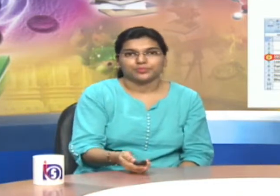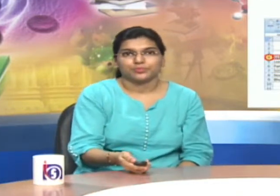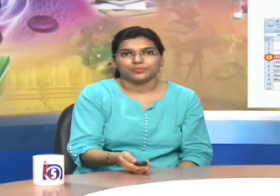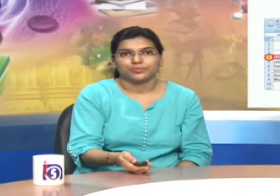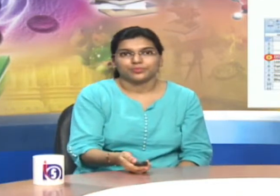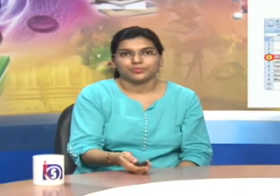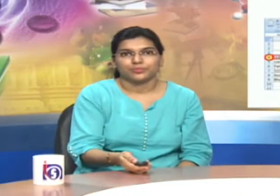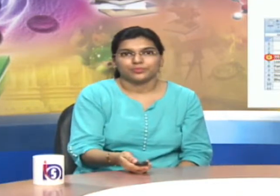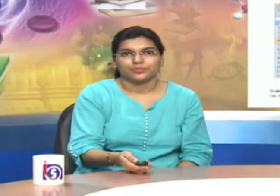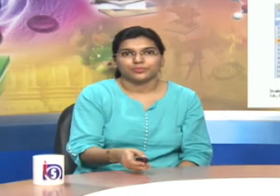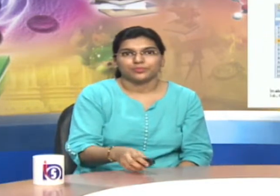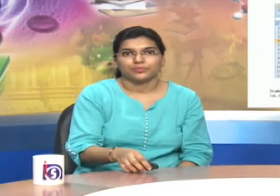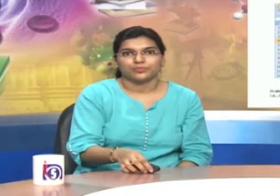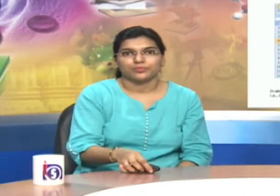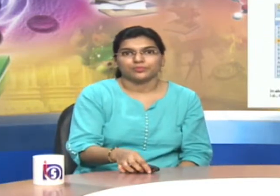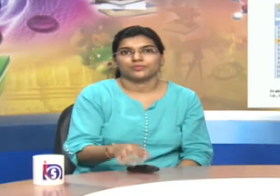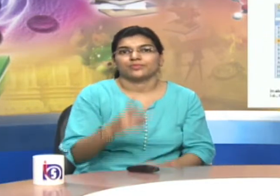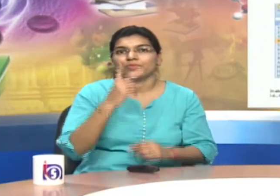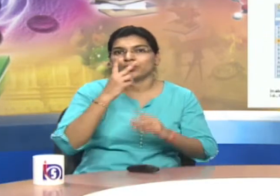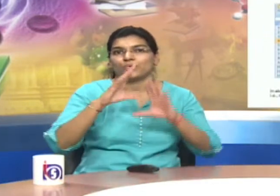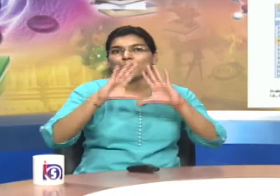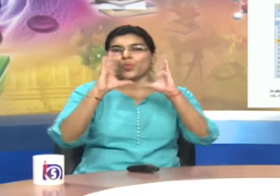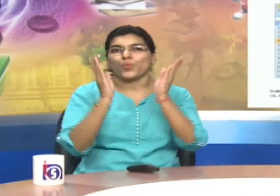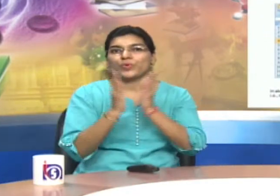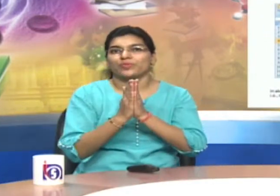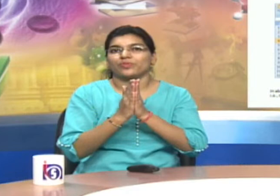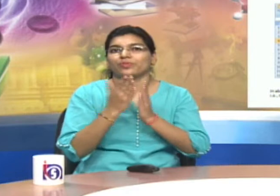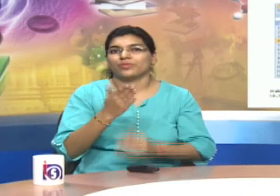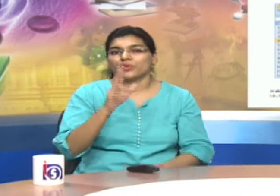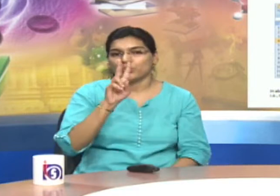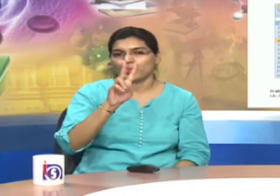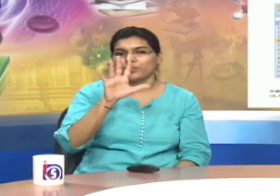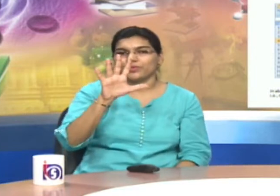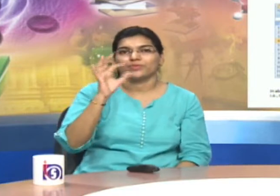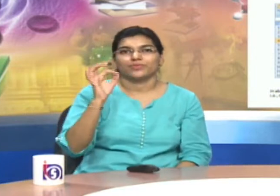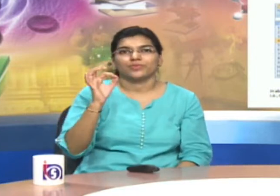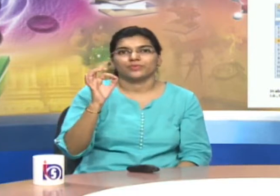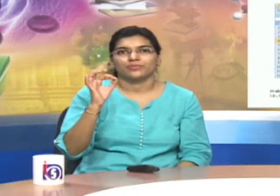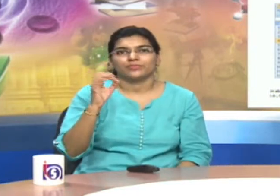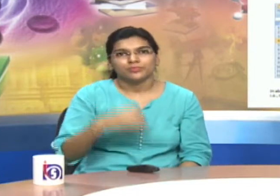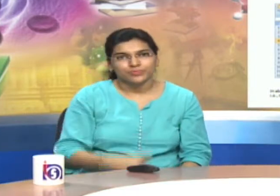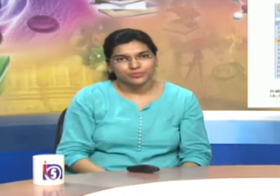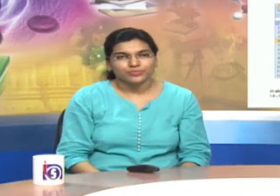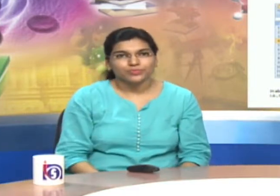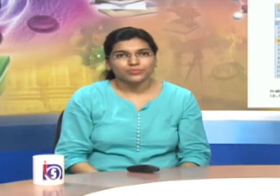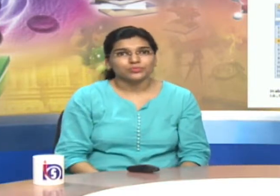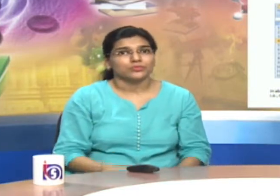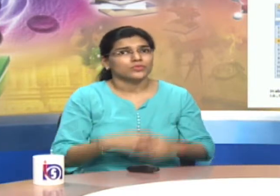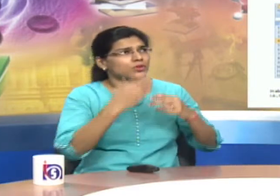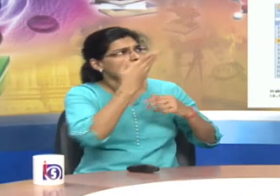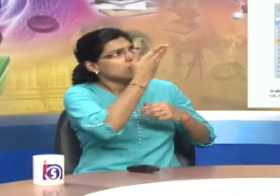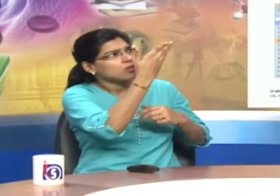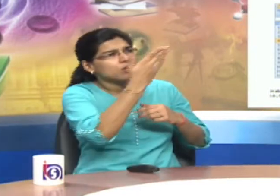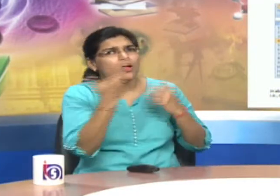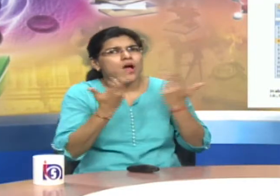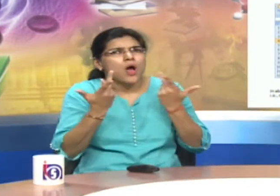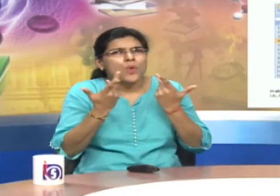then I will show you how to do this. Then you will automatically get the total of sum if.